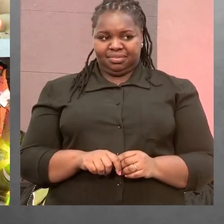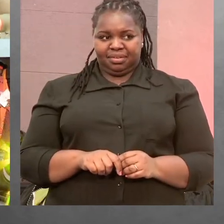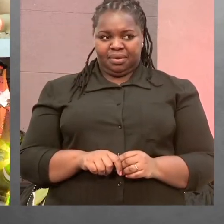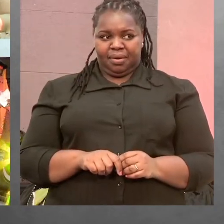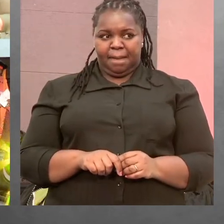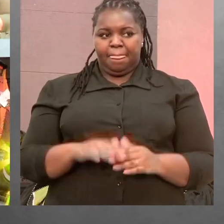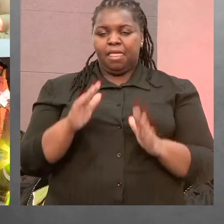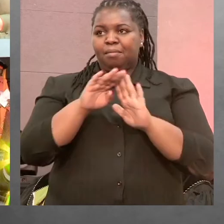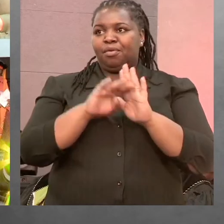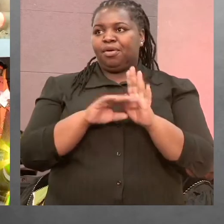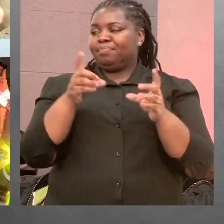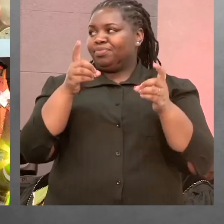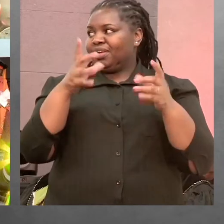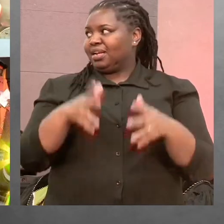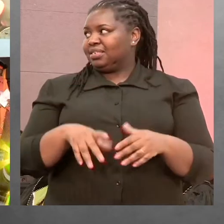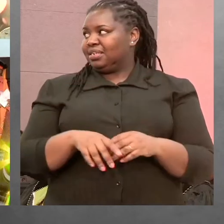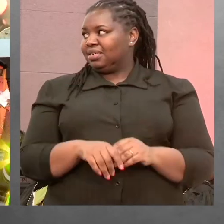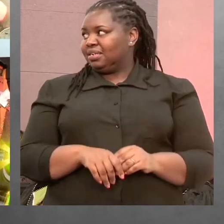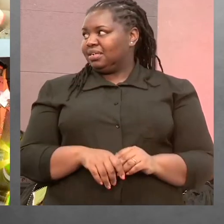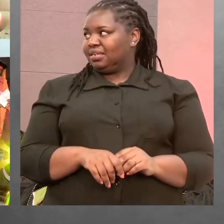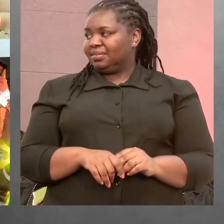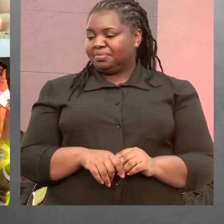Program Director,